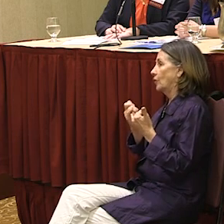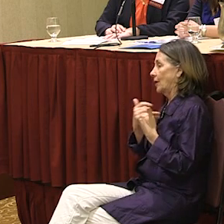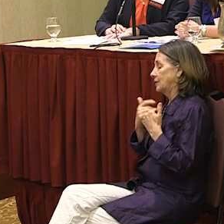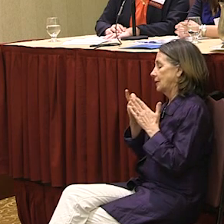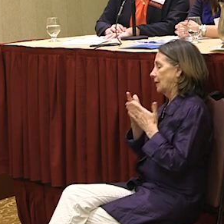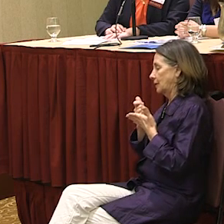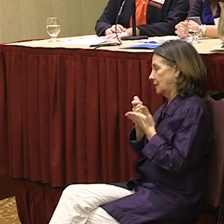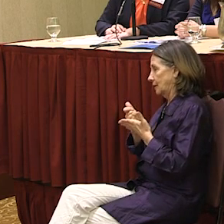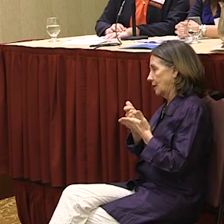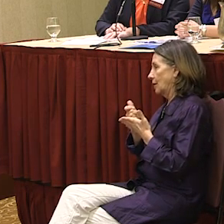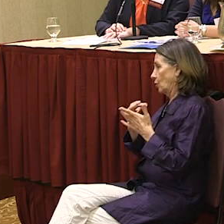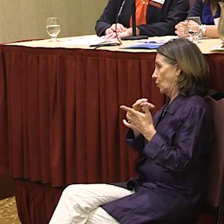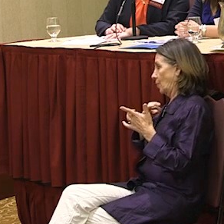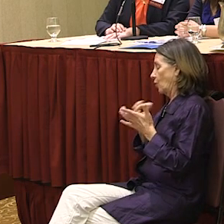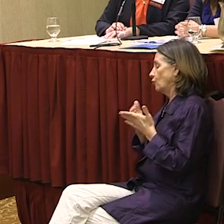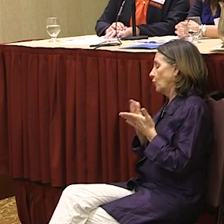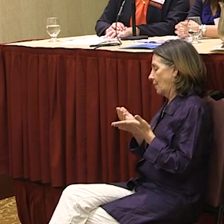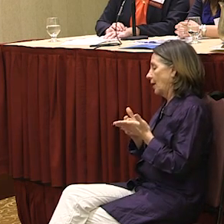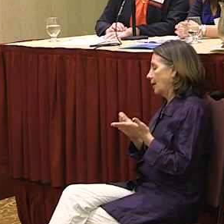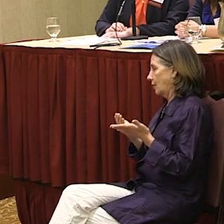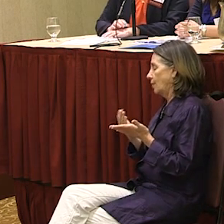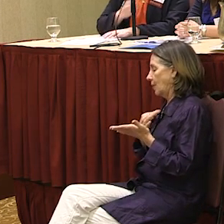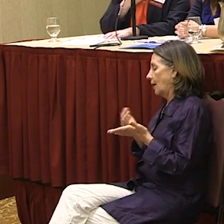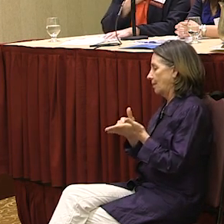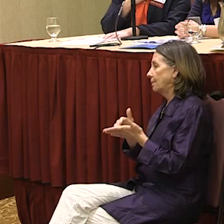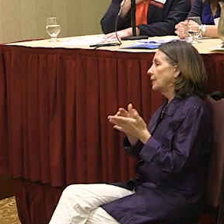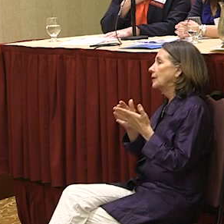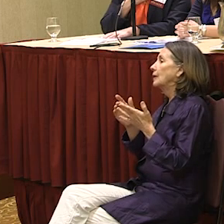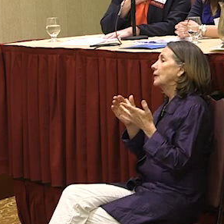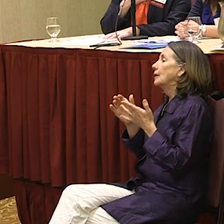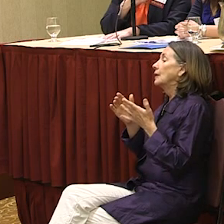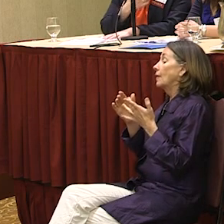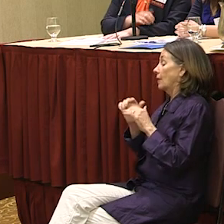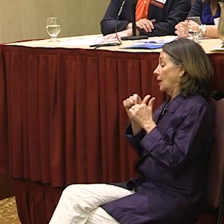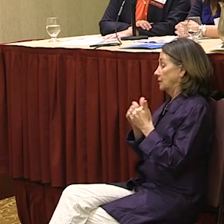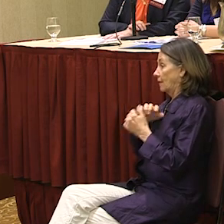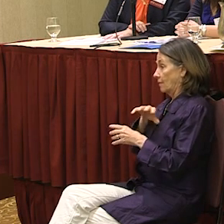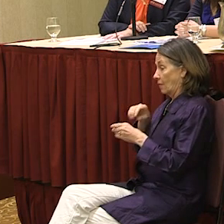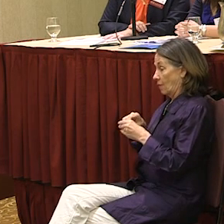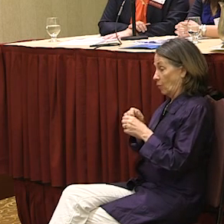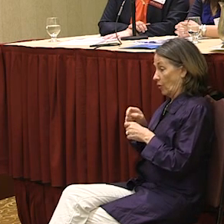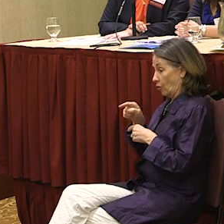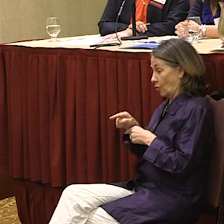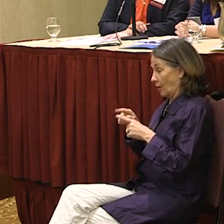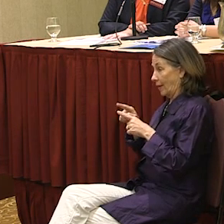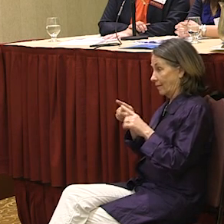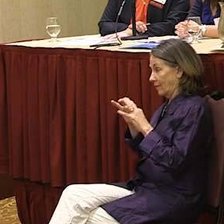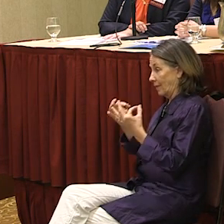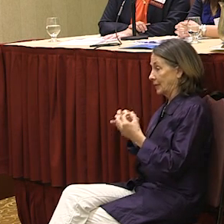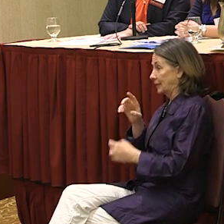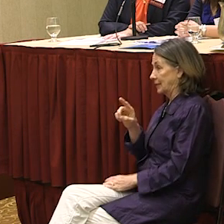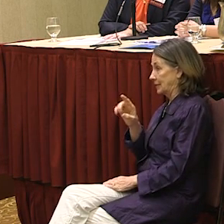legal assistance helping her to reapply. The agencies that have been involved with her and her family include